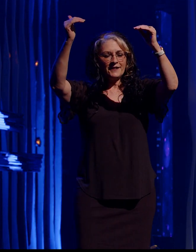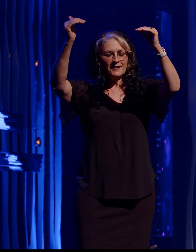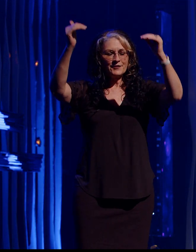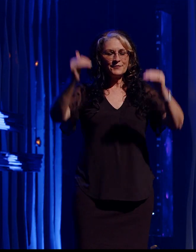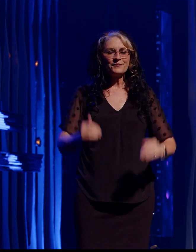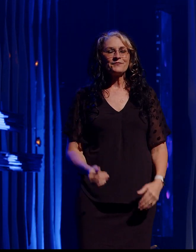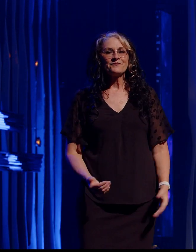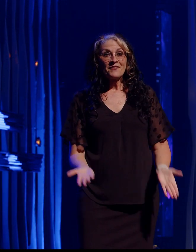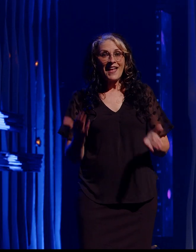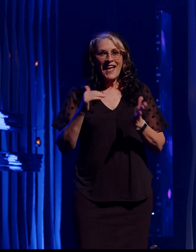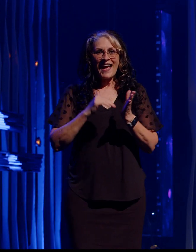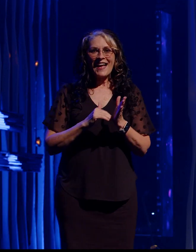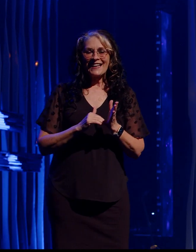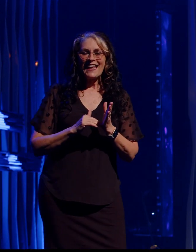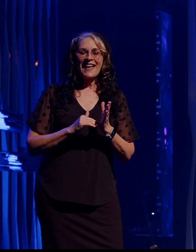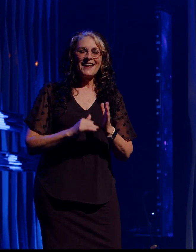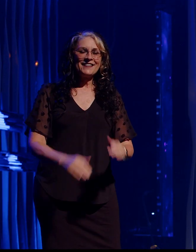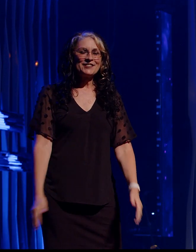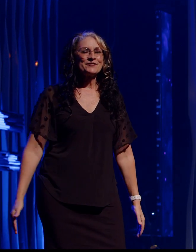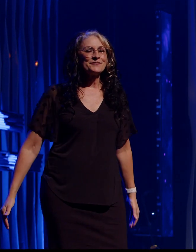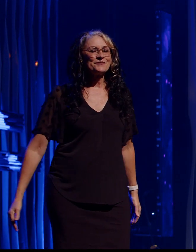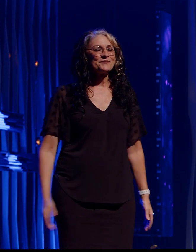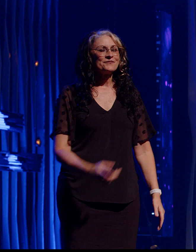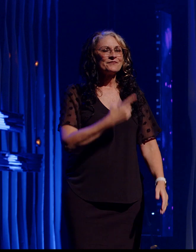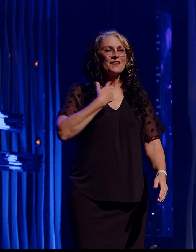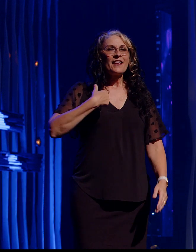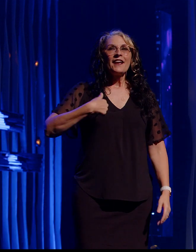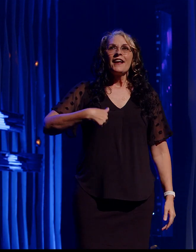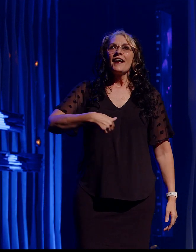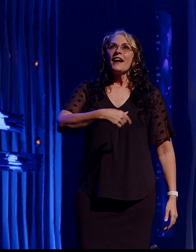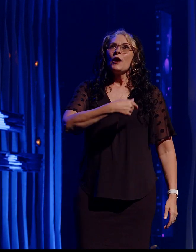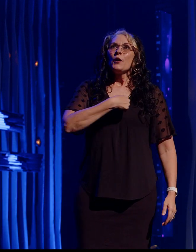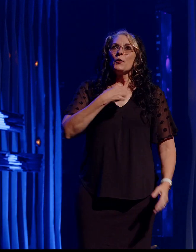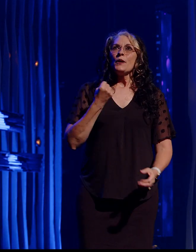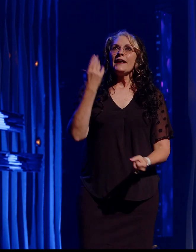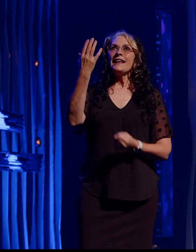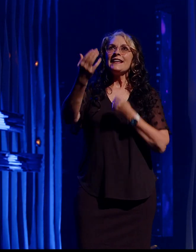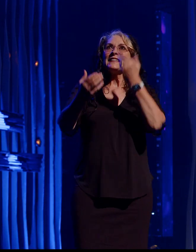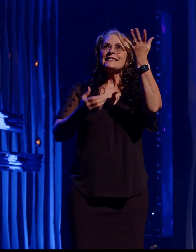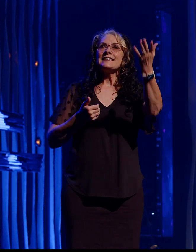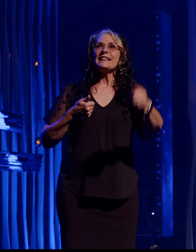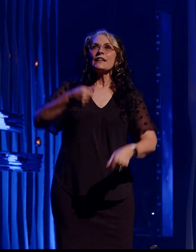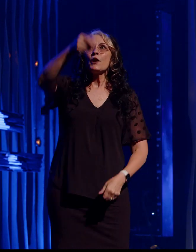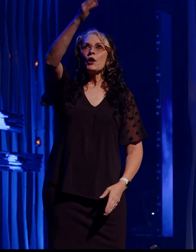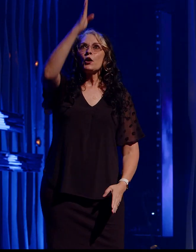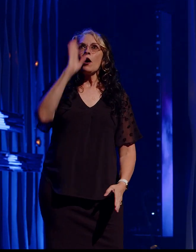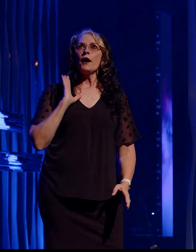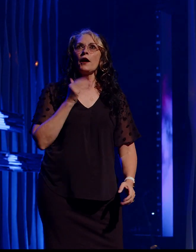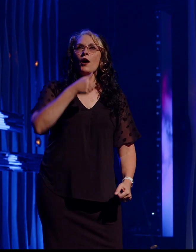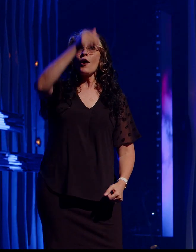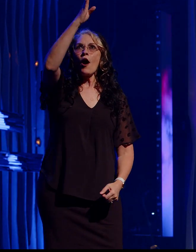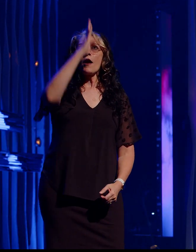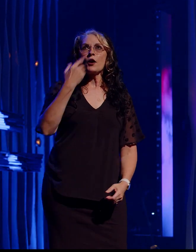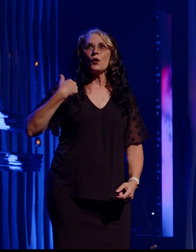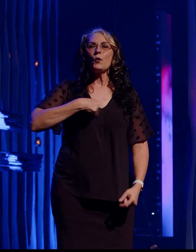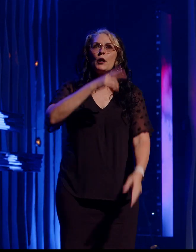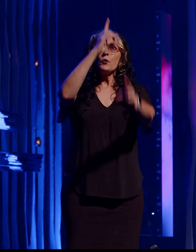exalted. Let's sing it one more time. So we sing, God our God will fear